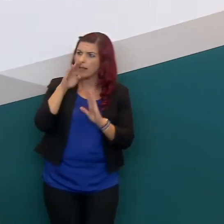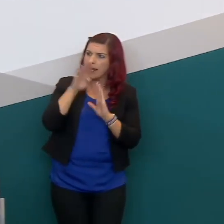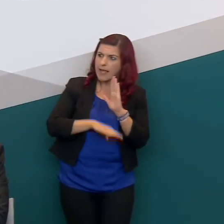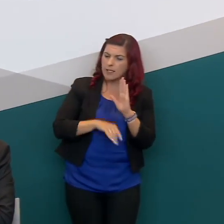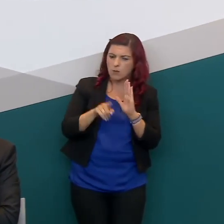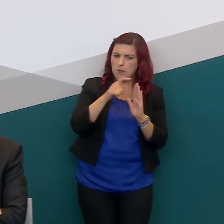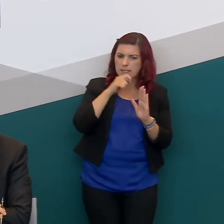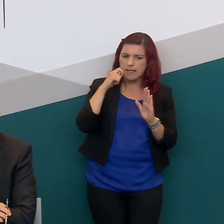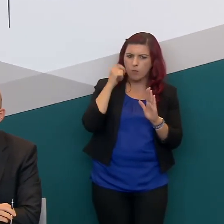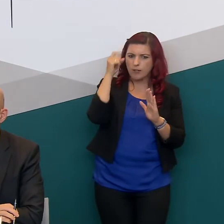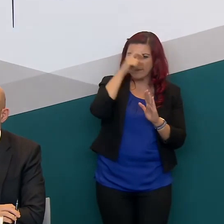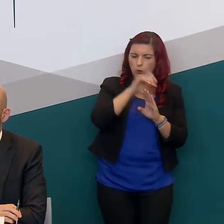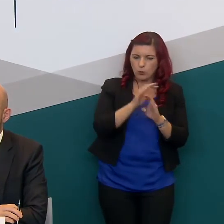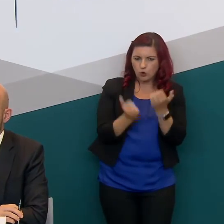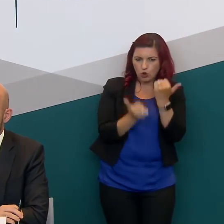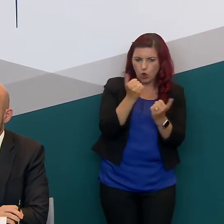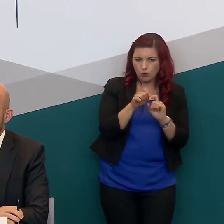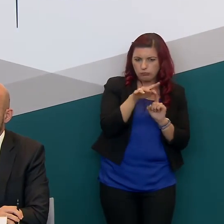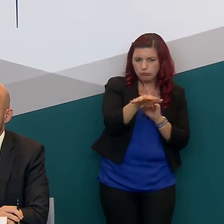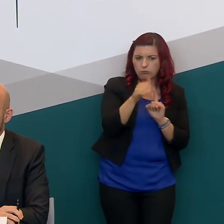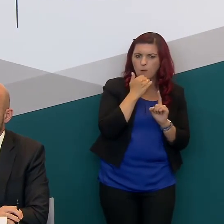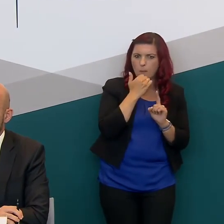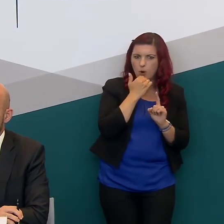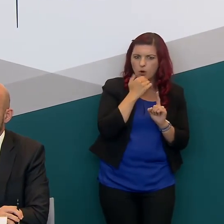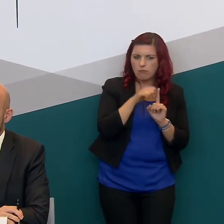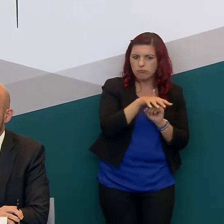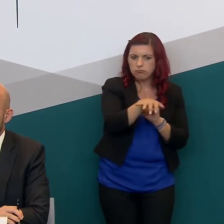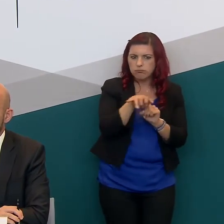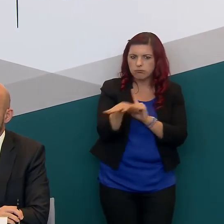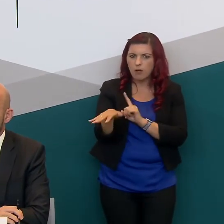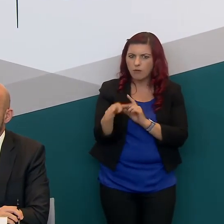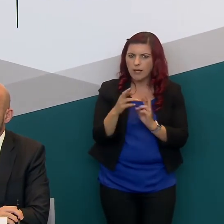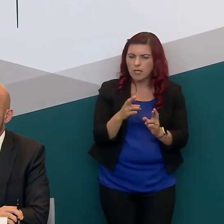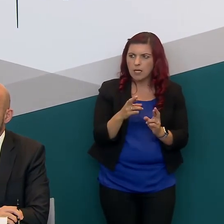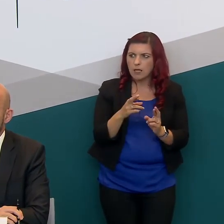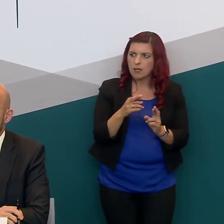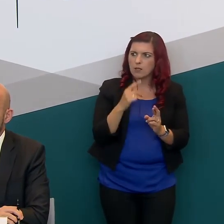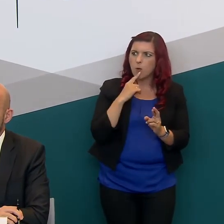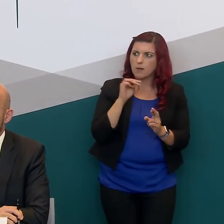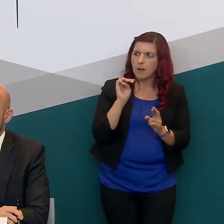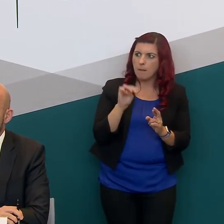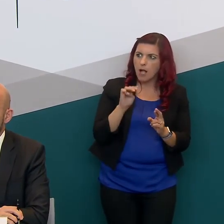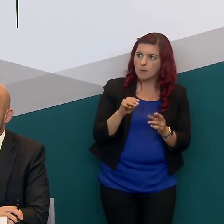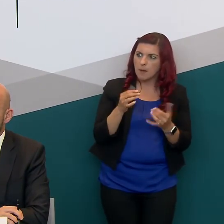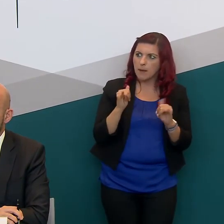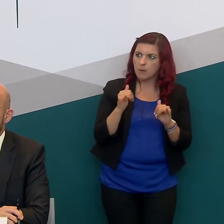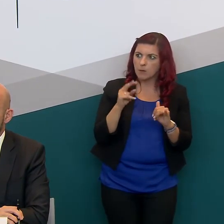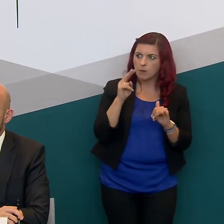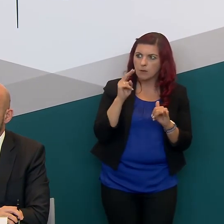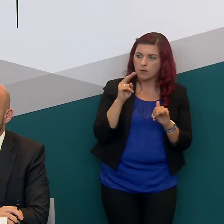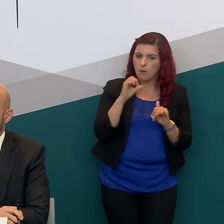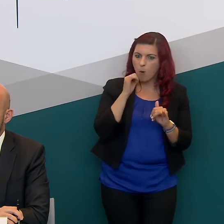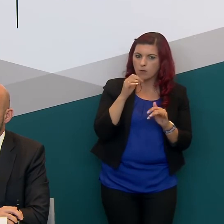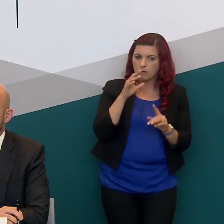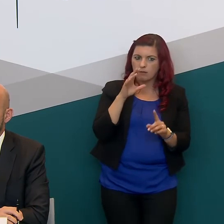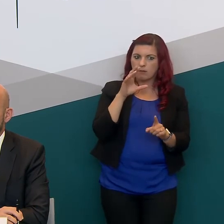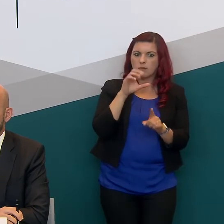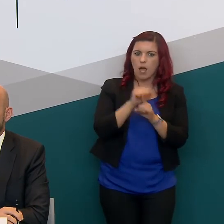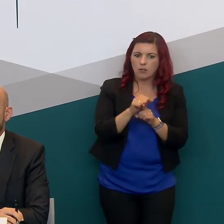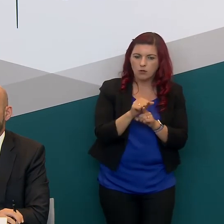to gauge the OR number. Is it possible then to see, that we would maybe not see the significant move we would expect, if